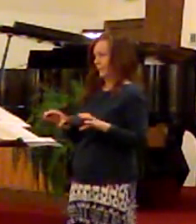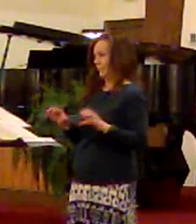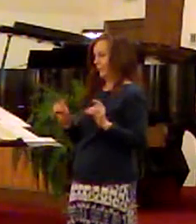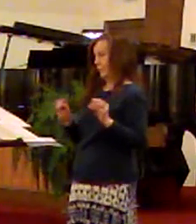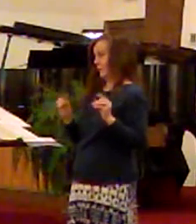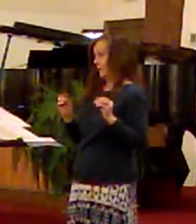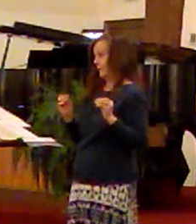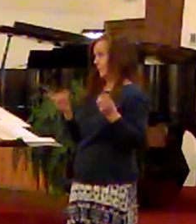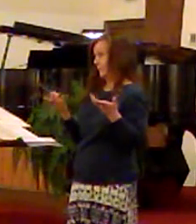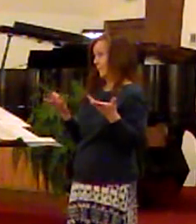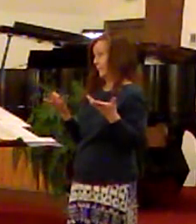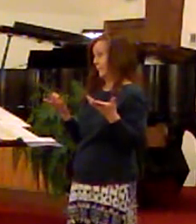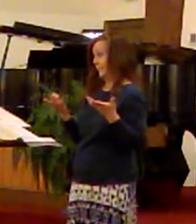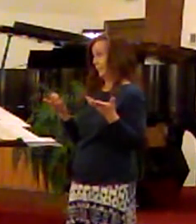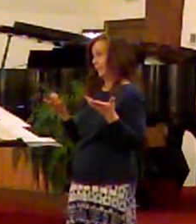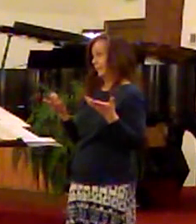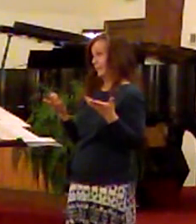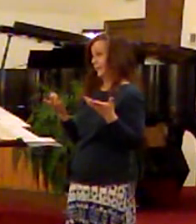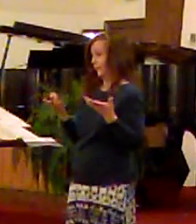Come on now. What do we